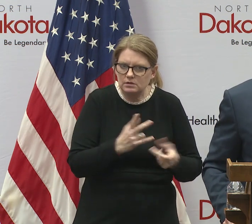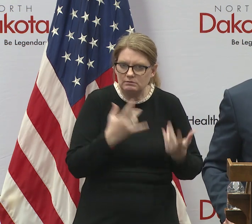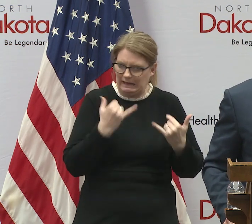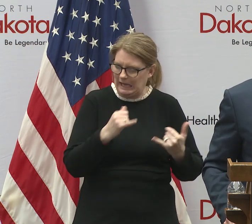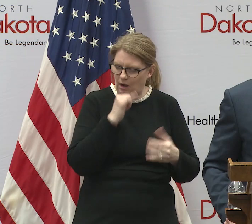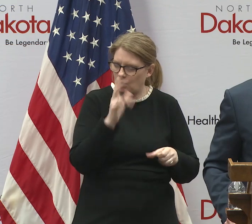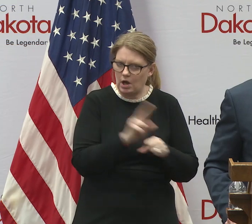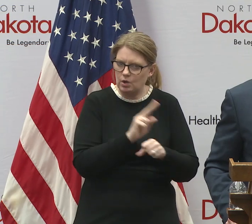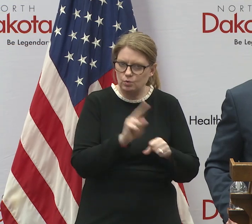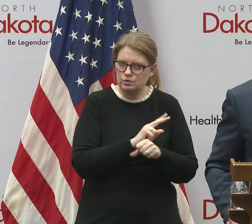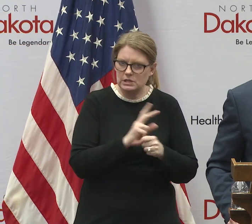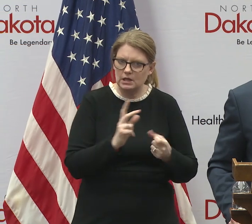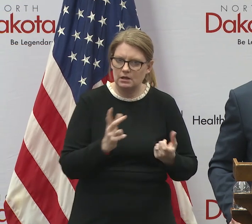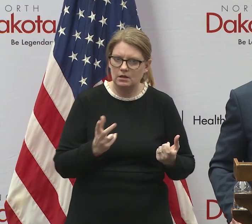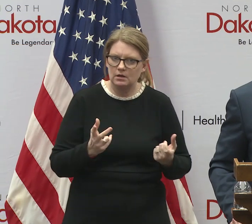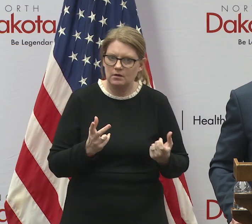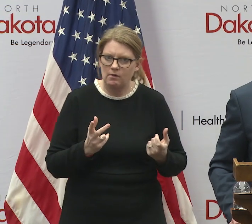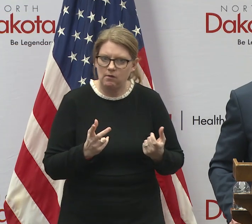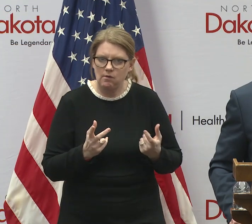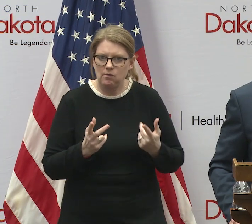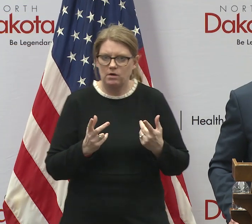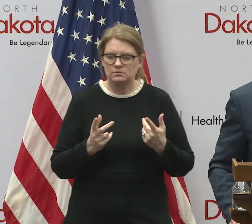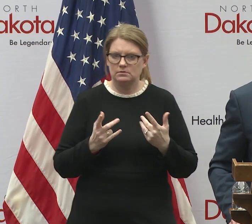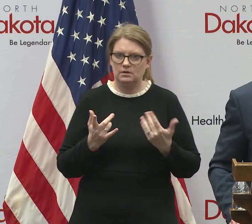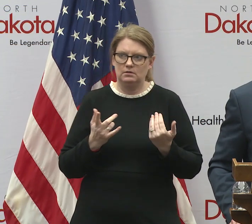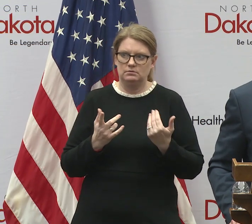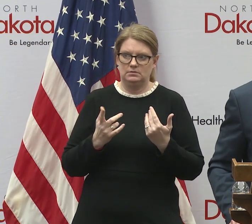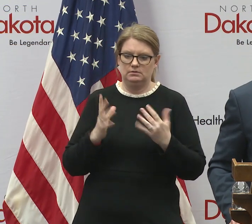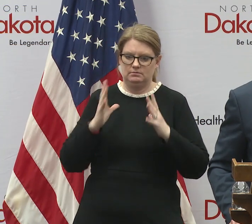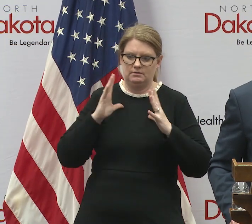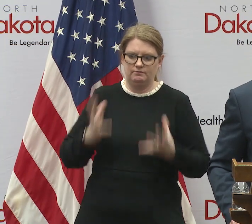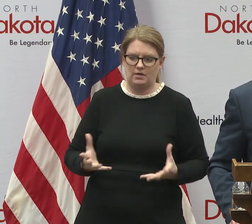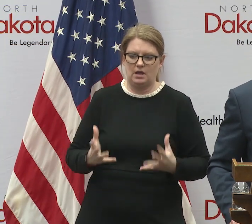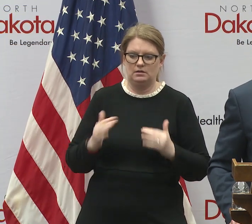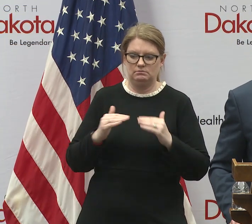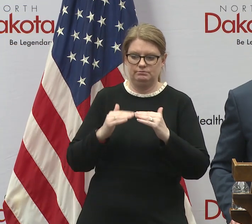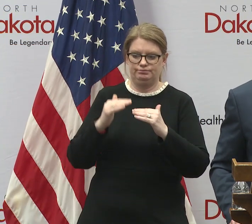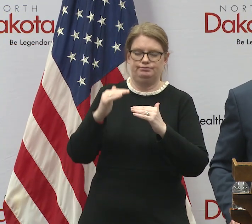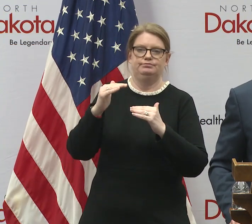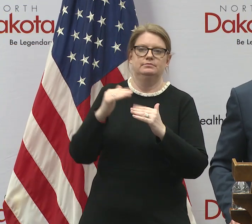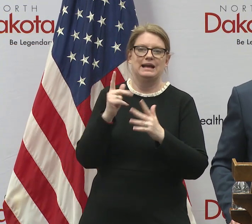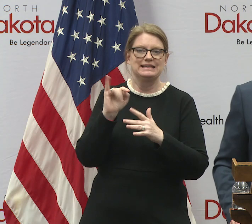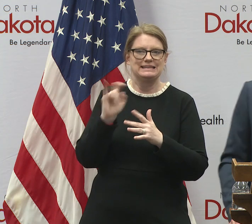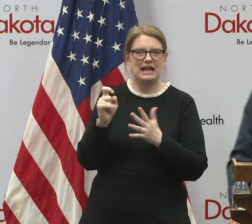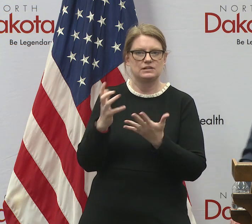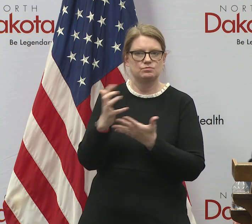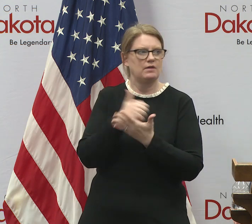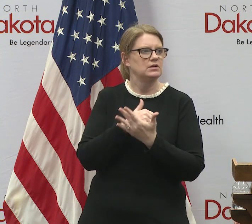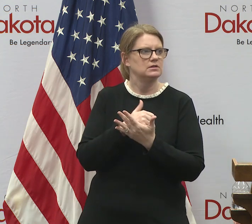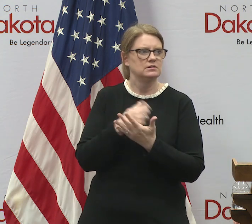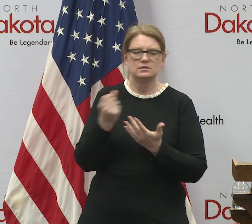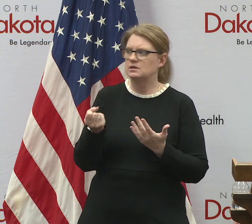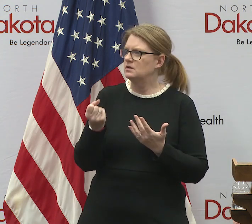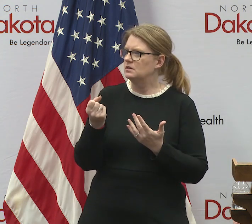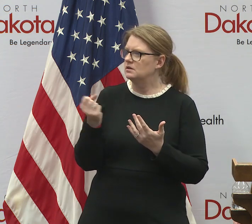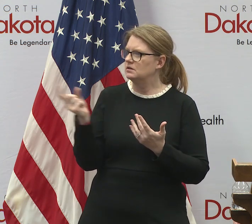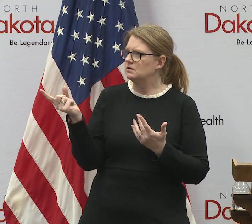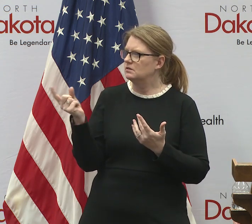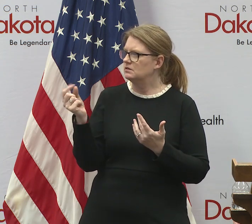we're running ahead. I mean, we were running ahead on tax revenues. I think, Brent, was it how much more